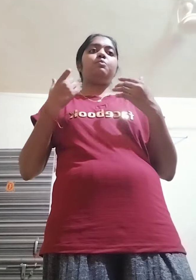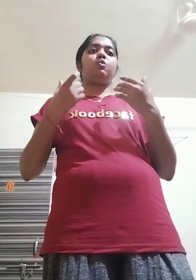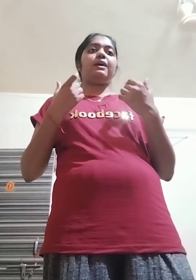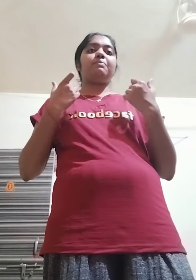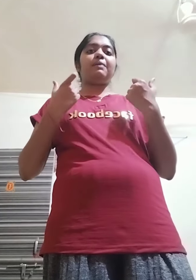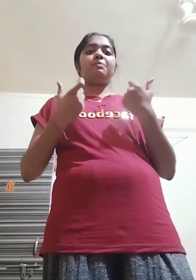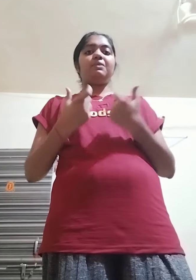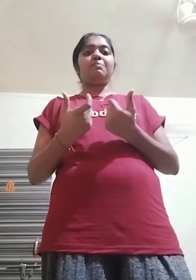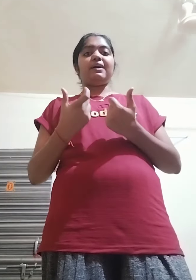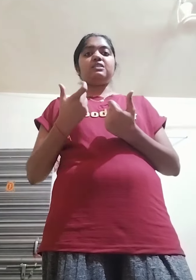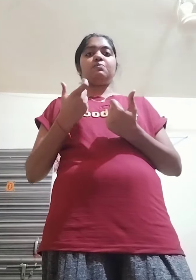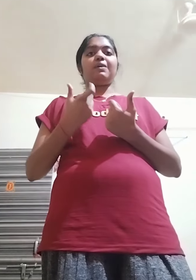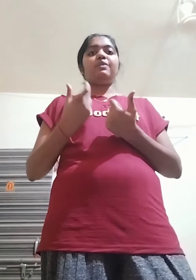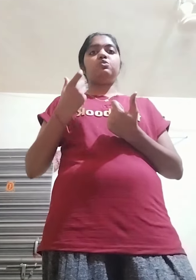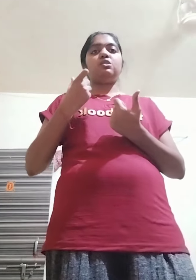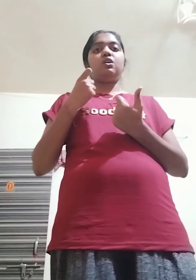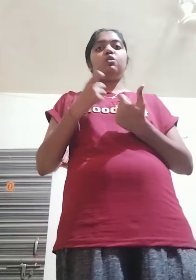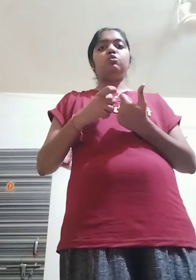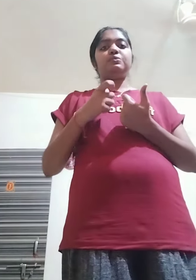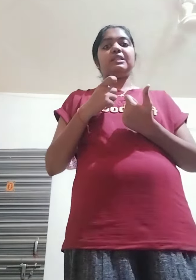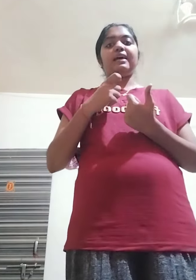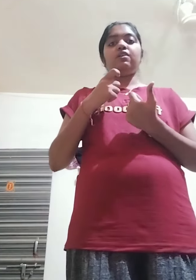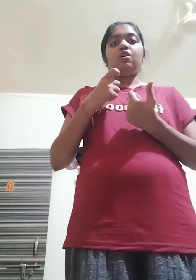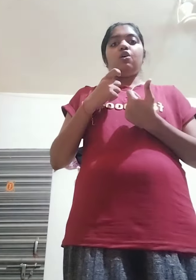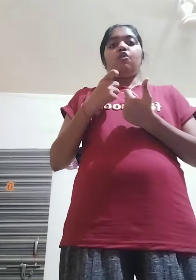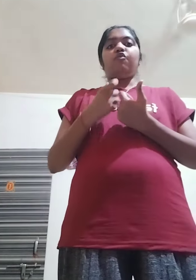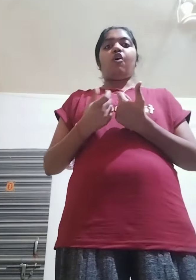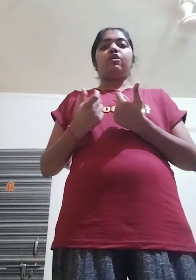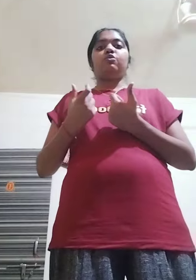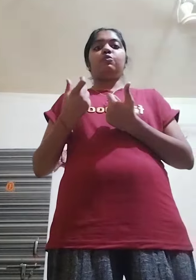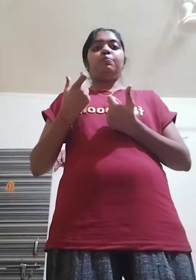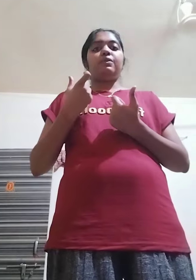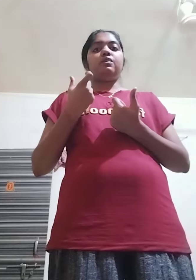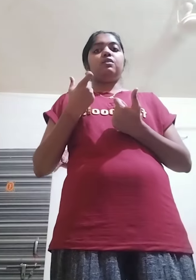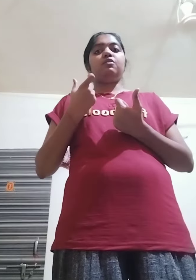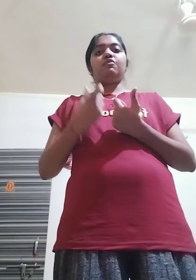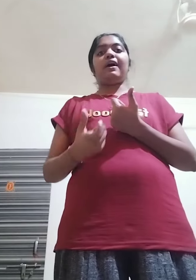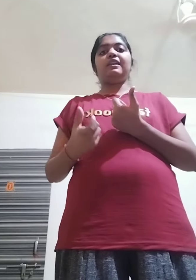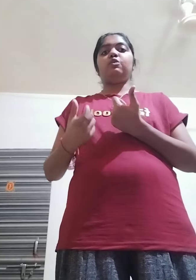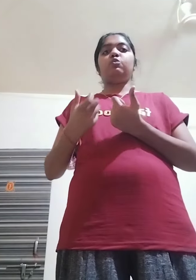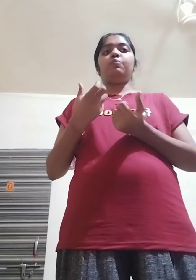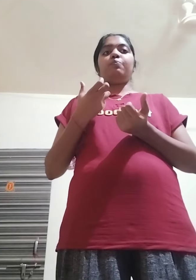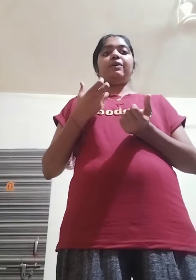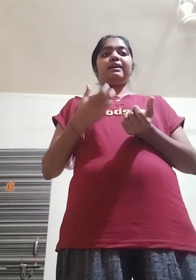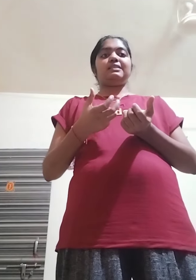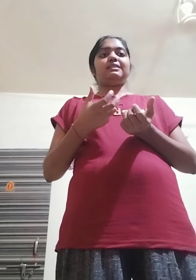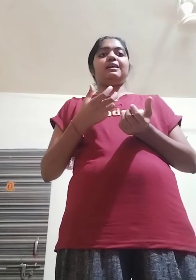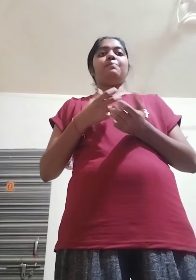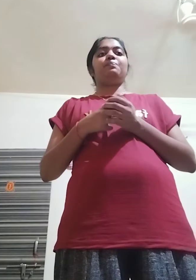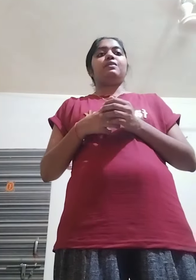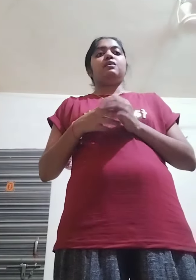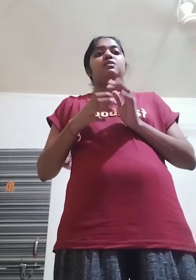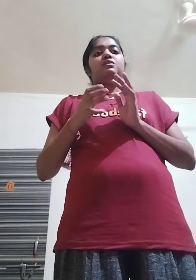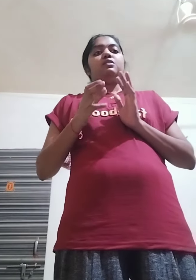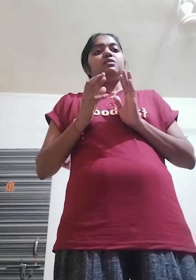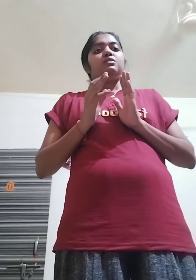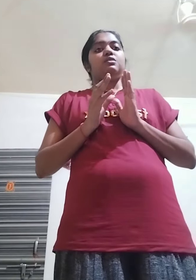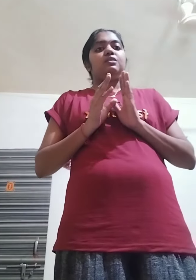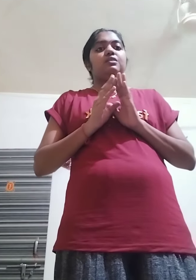program can be minimized by using the loops like for loop, while loop, etc.